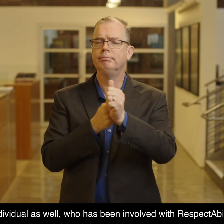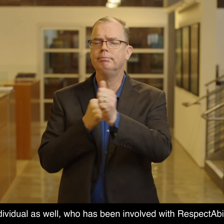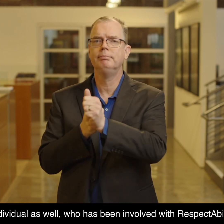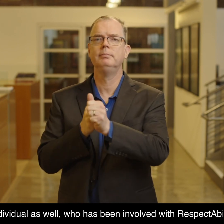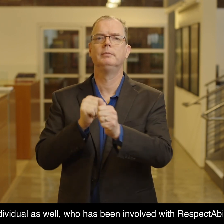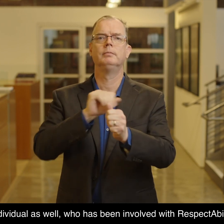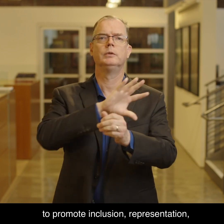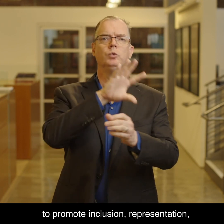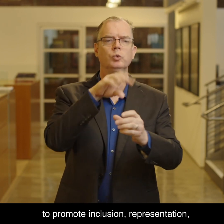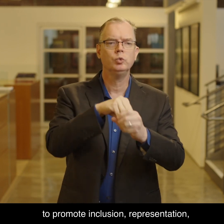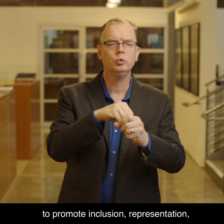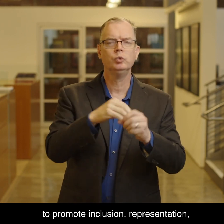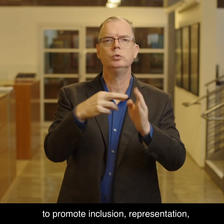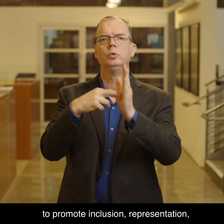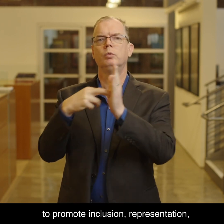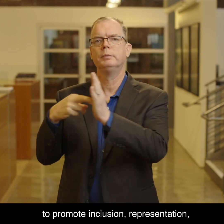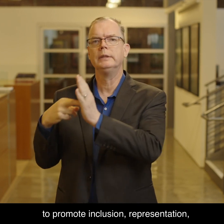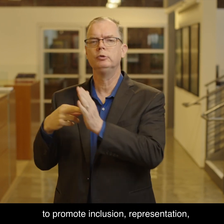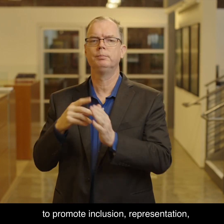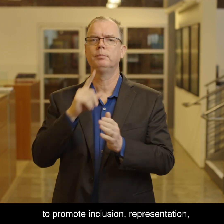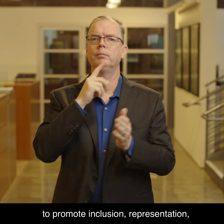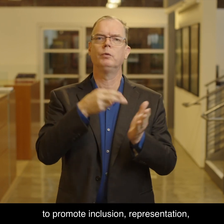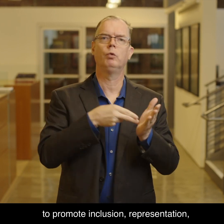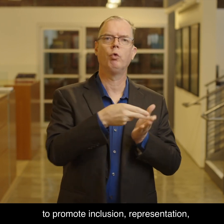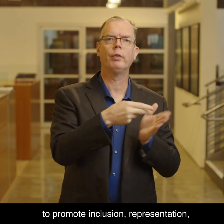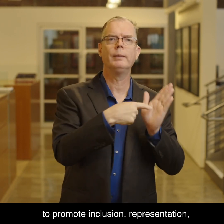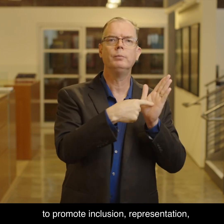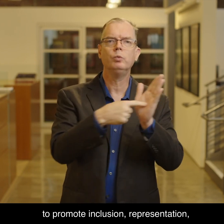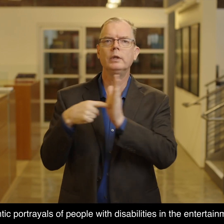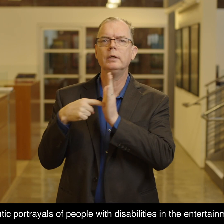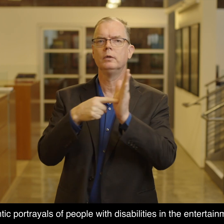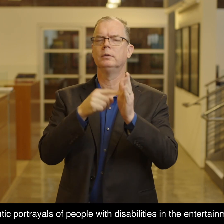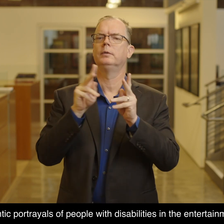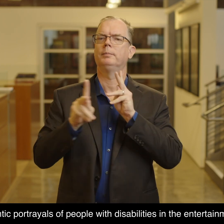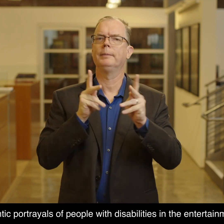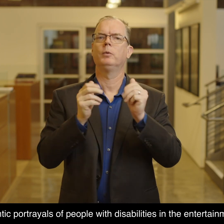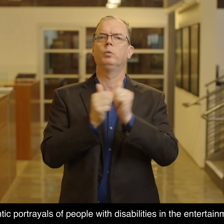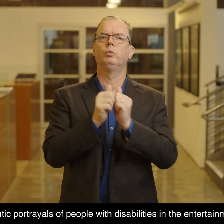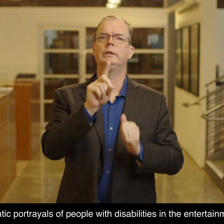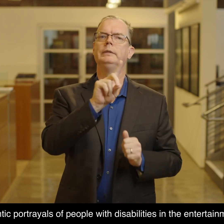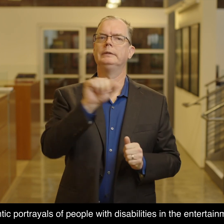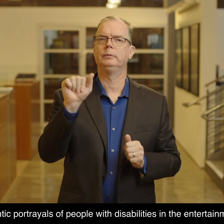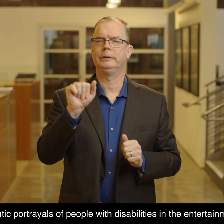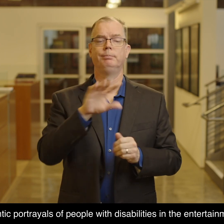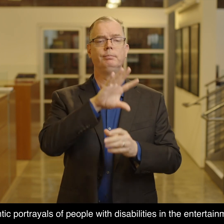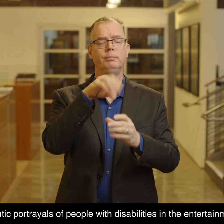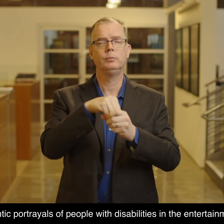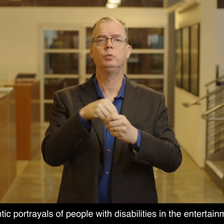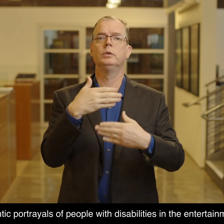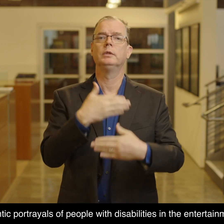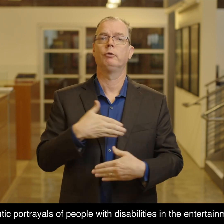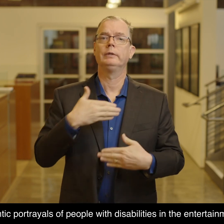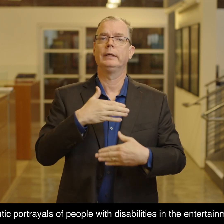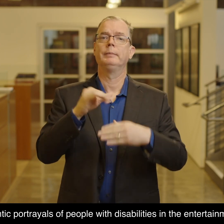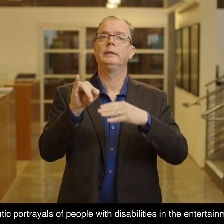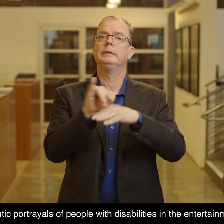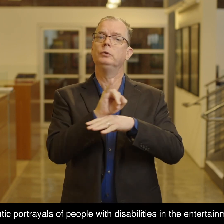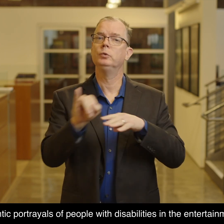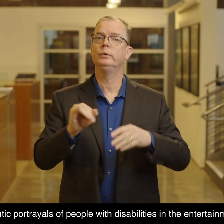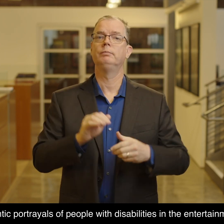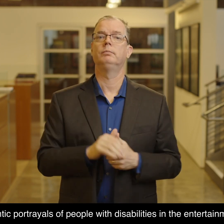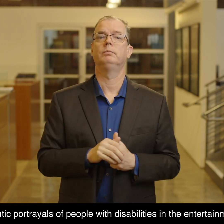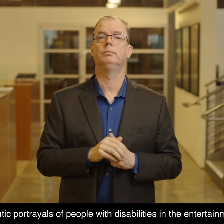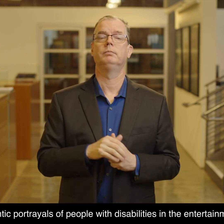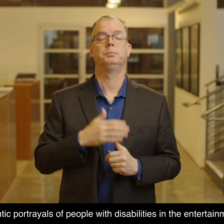for 5 years to promote inclusion, representation, and authentic portrayals of people with disabilities in